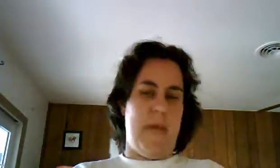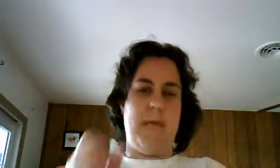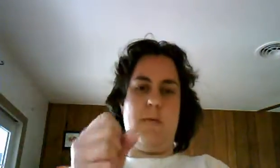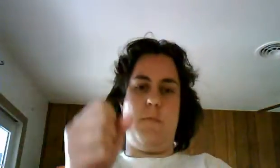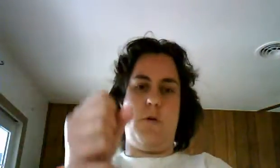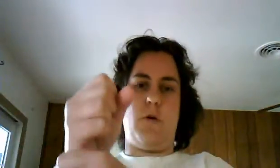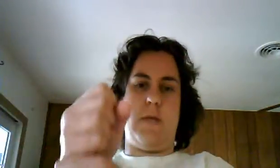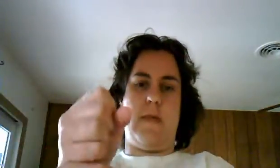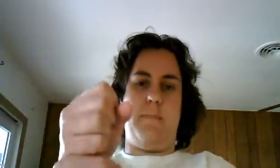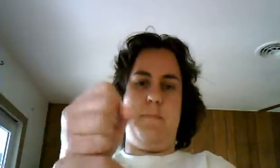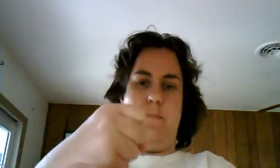make, you're going to go like that.